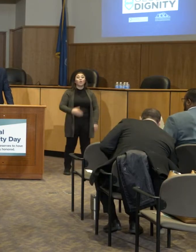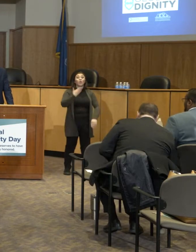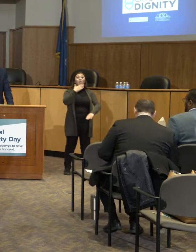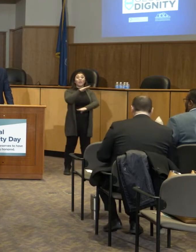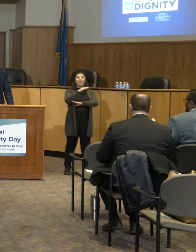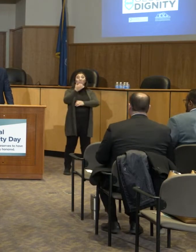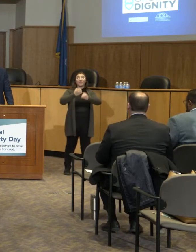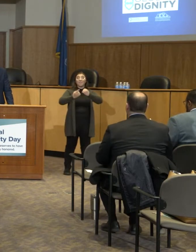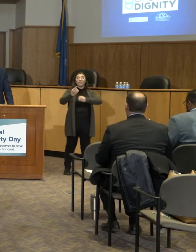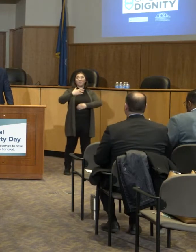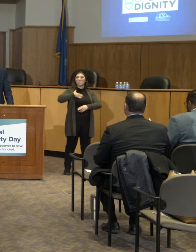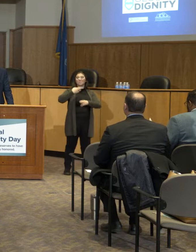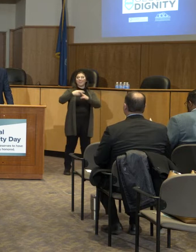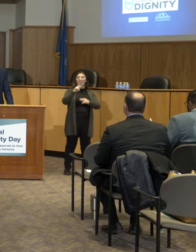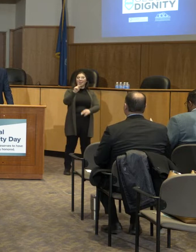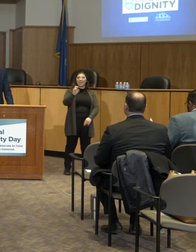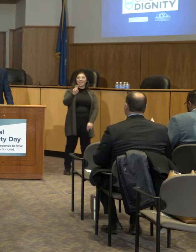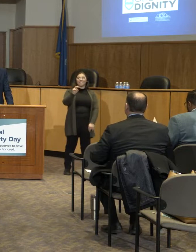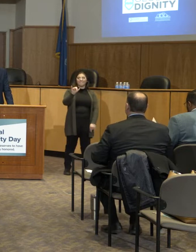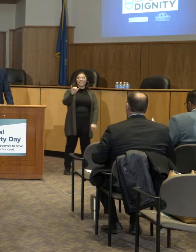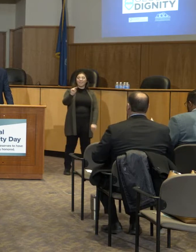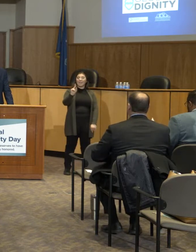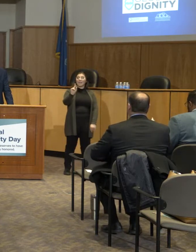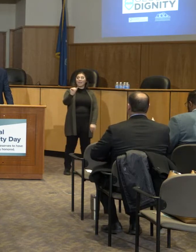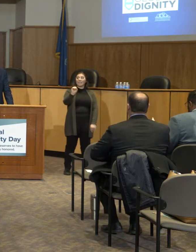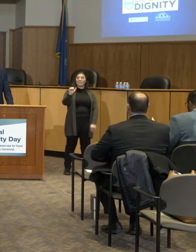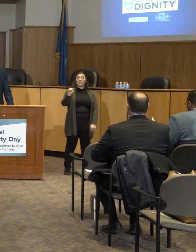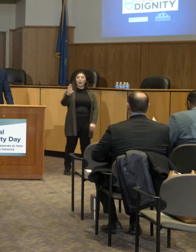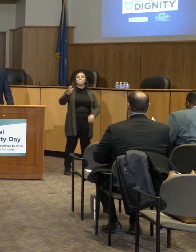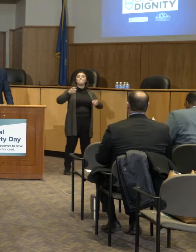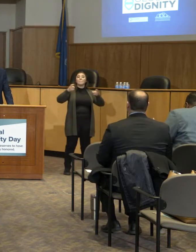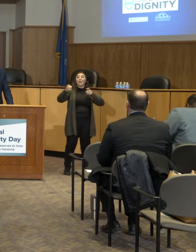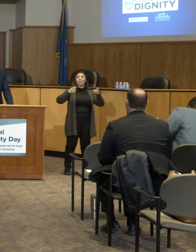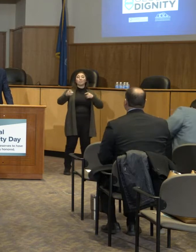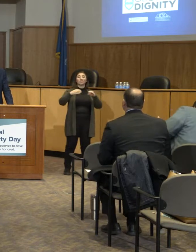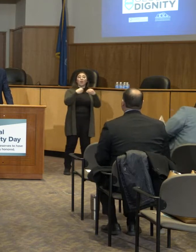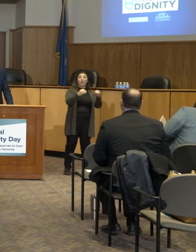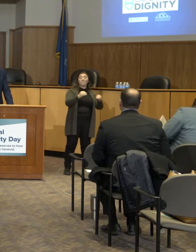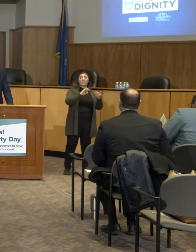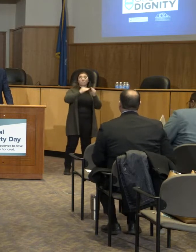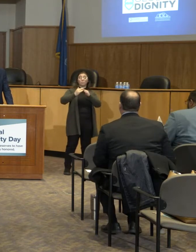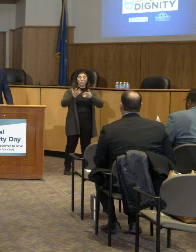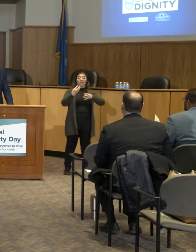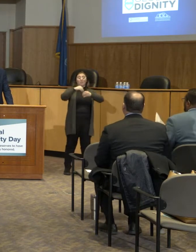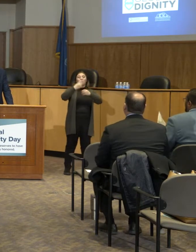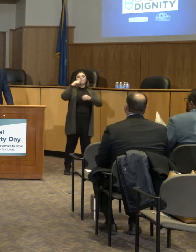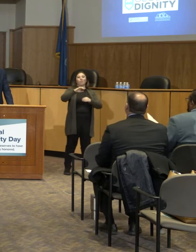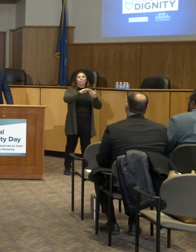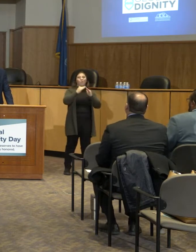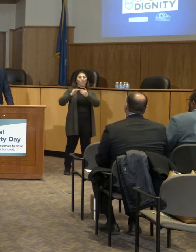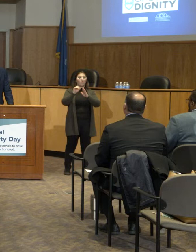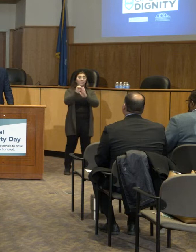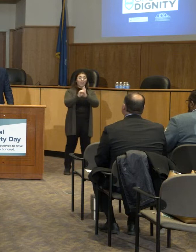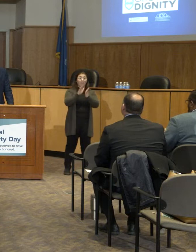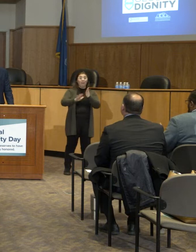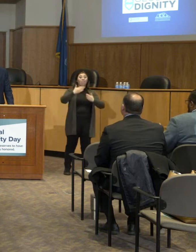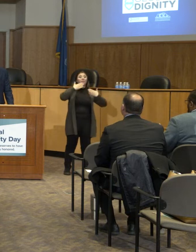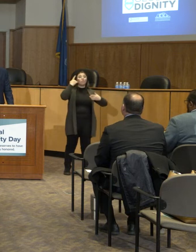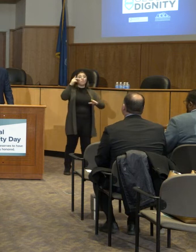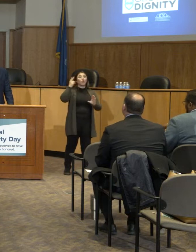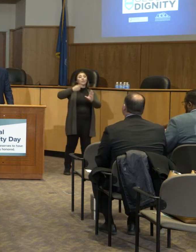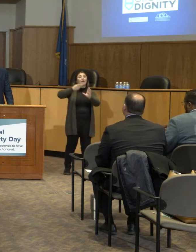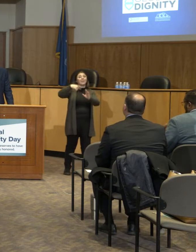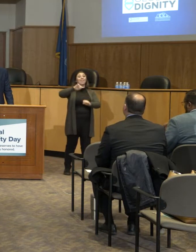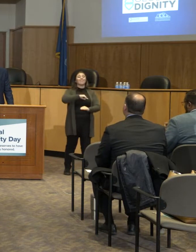Good afternoon, everyone. I'm Kevin Kassab, manager of the Office of Community Engagement for the Borough of State College. Thank you for attending